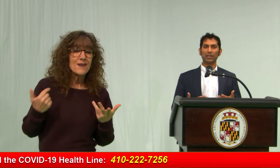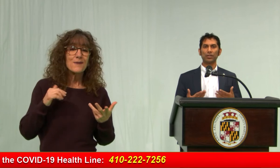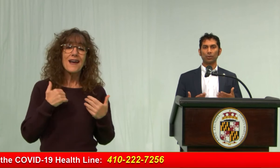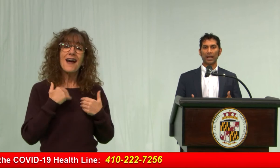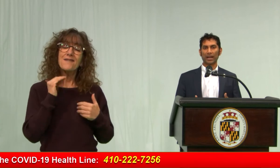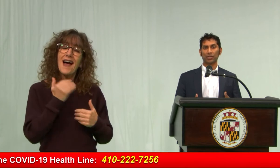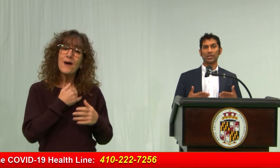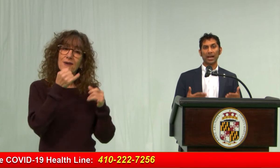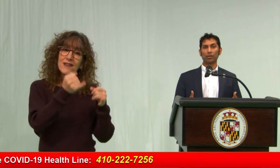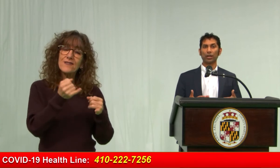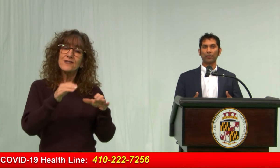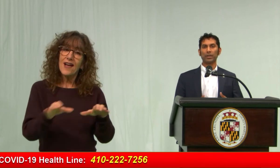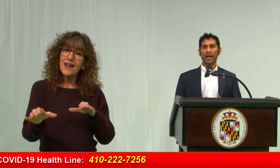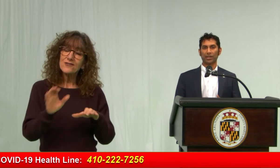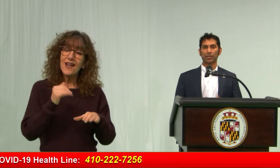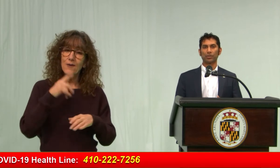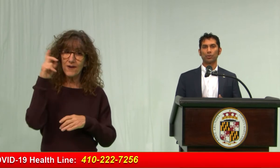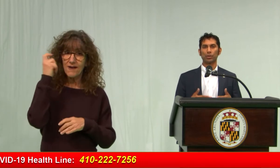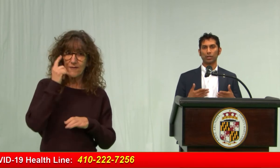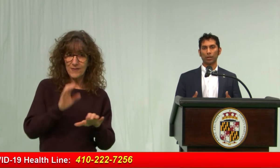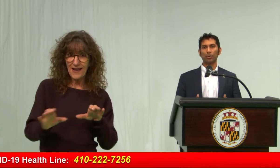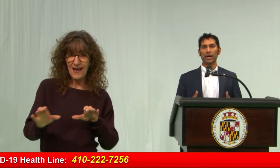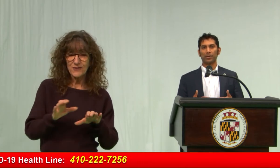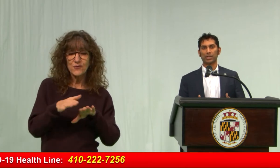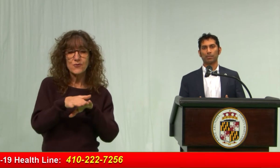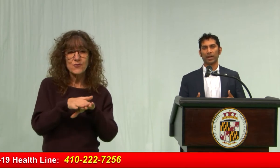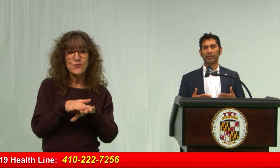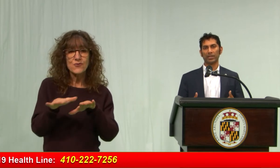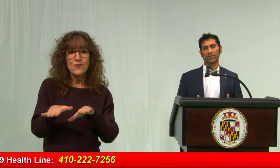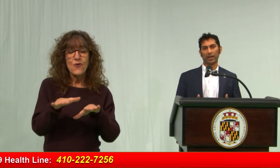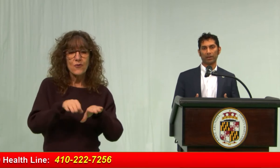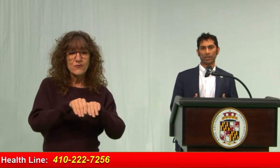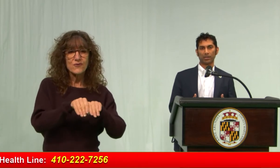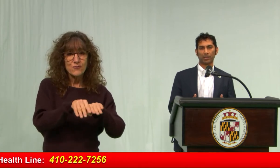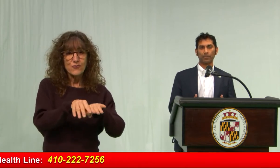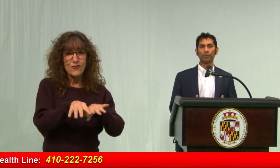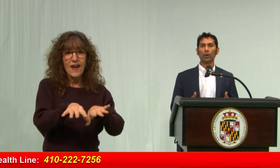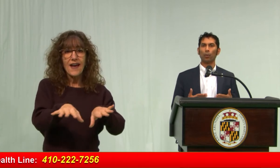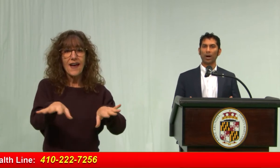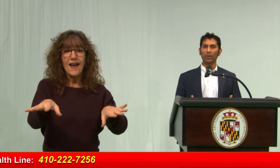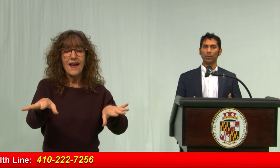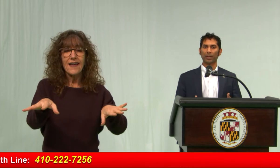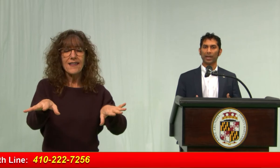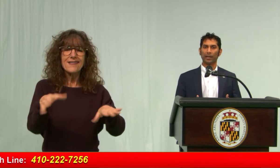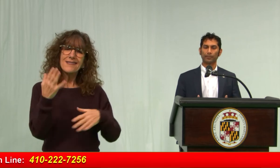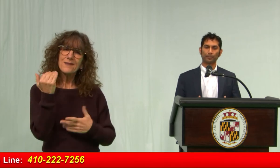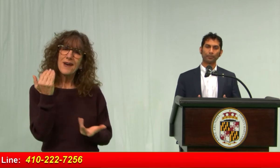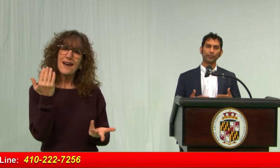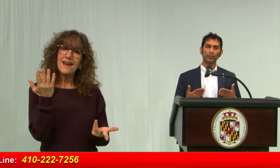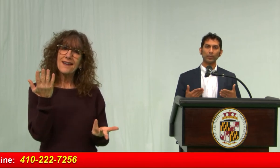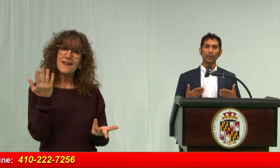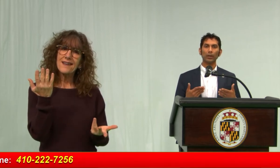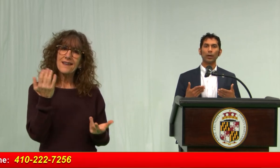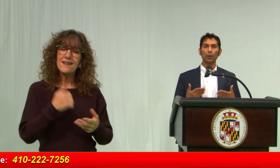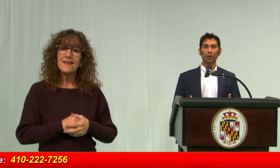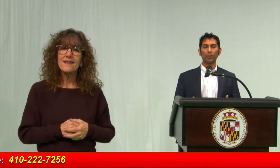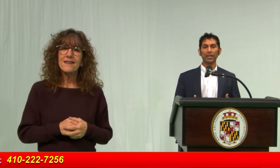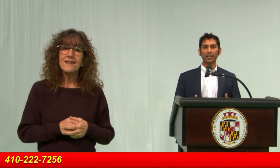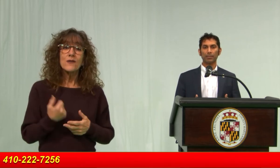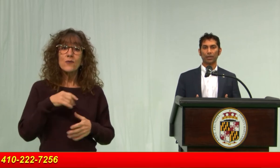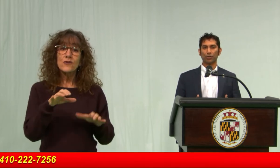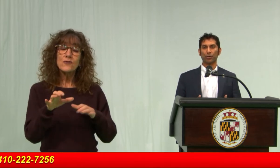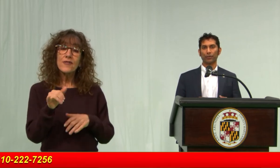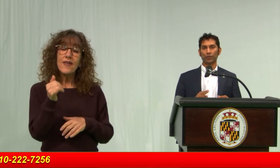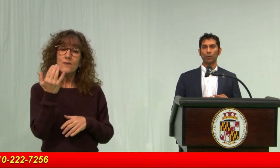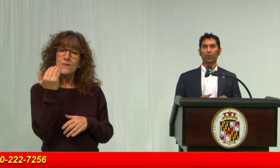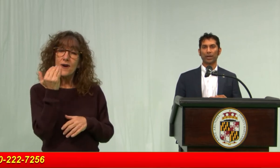own individual actions and our government actions to slow down the spread of this virus. Why are we doing that? We're doing